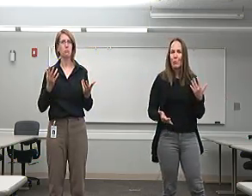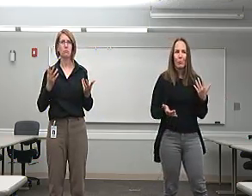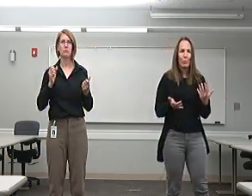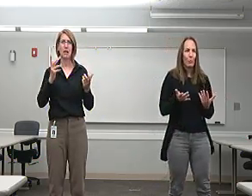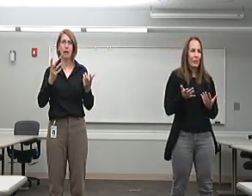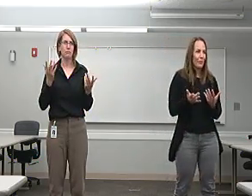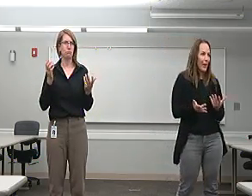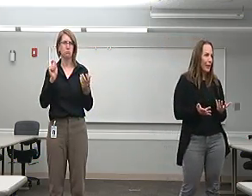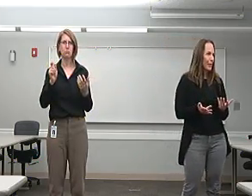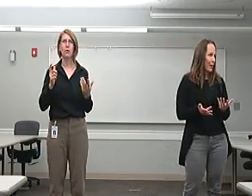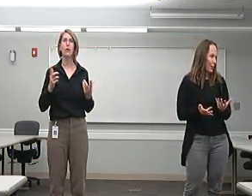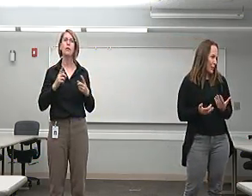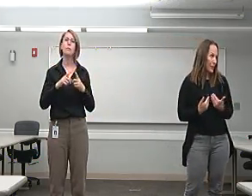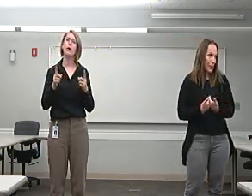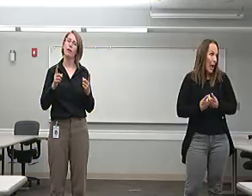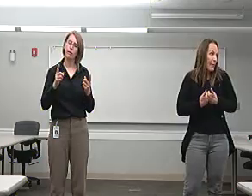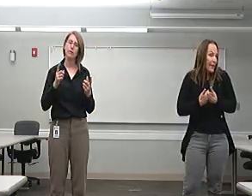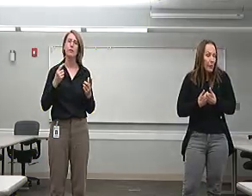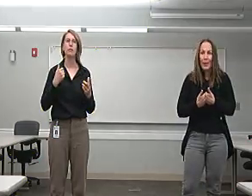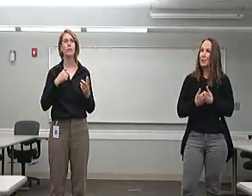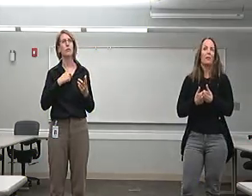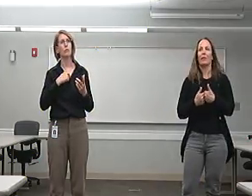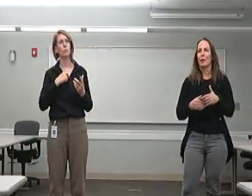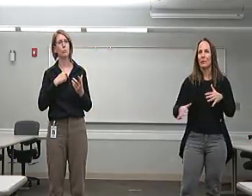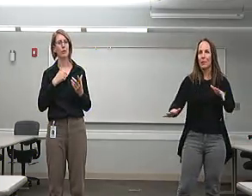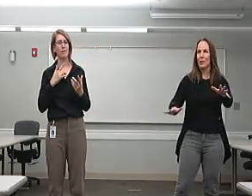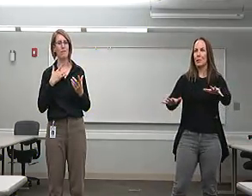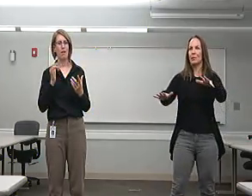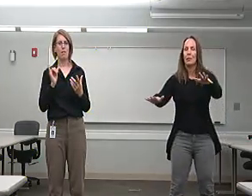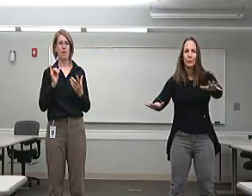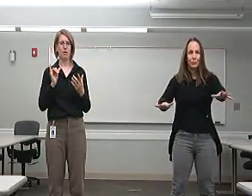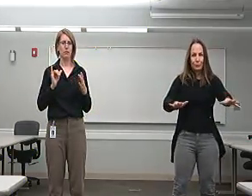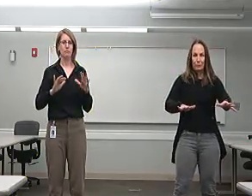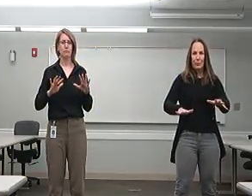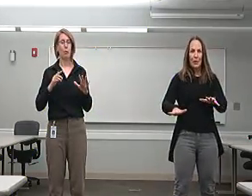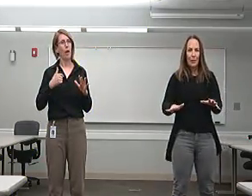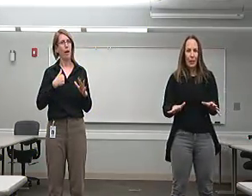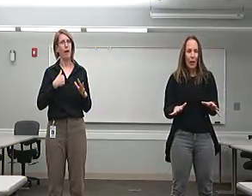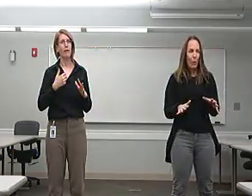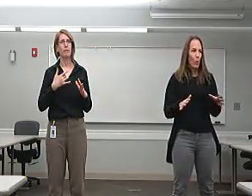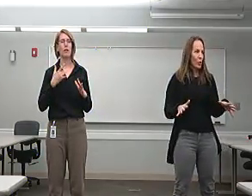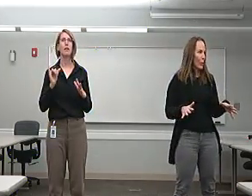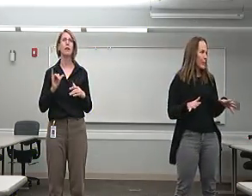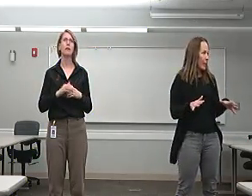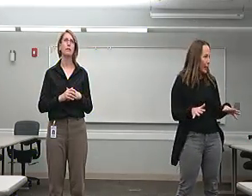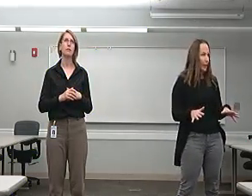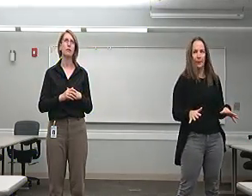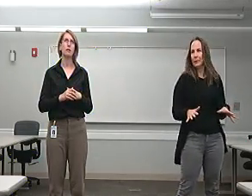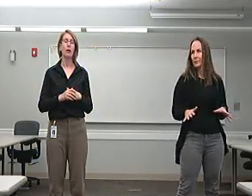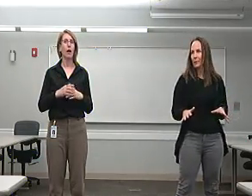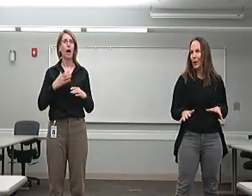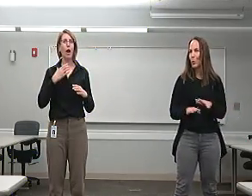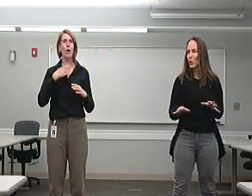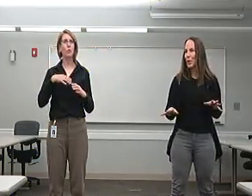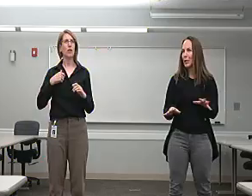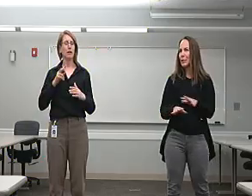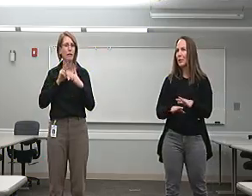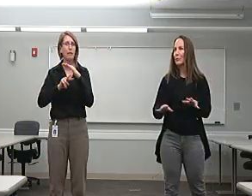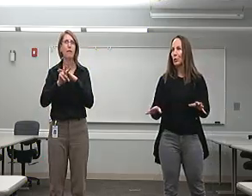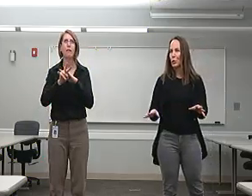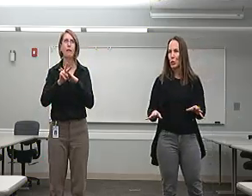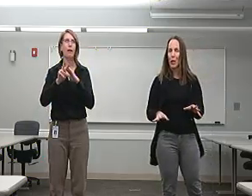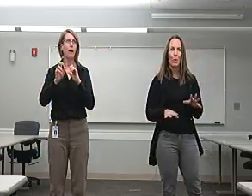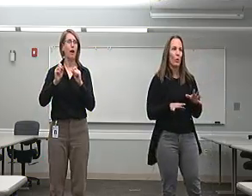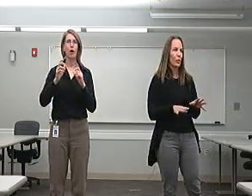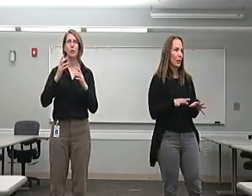find ourselves, I found myself kind of in this, I wish I was psychic. I wish I could tell the future. I wish I